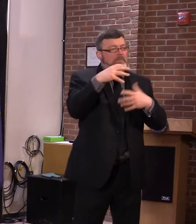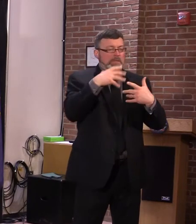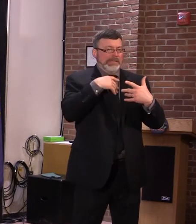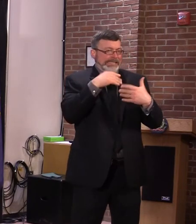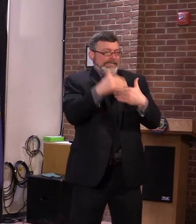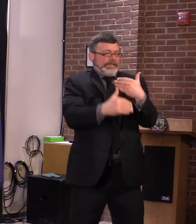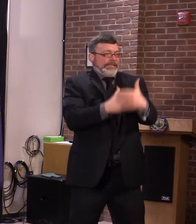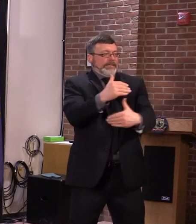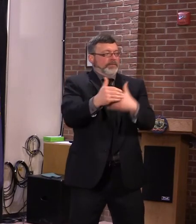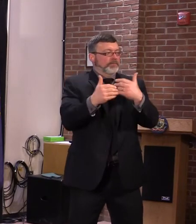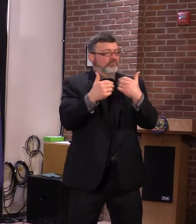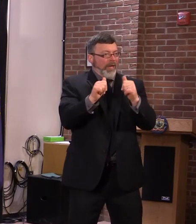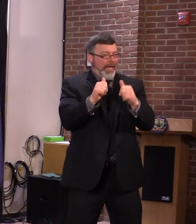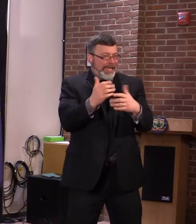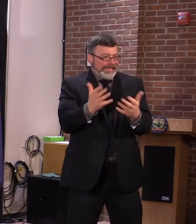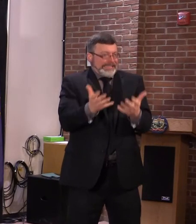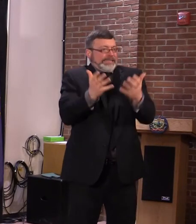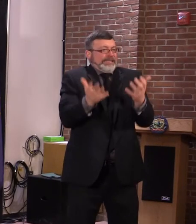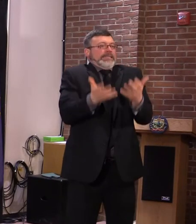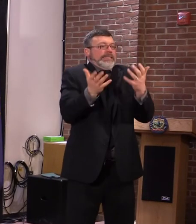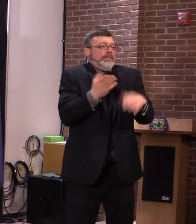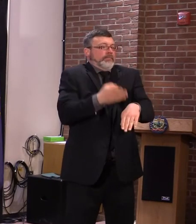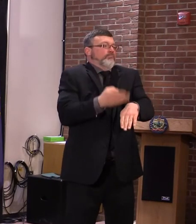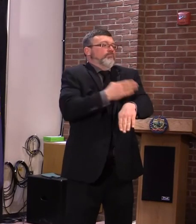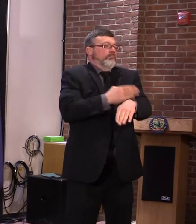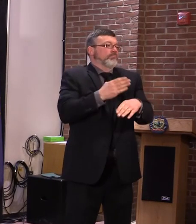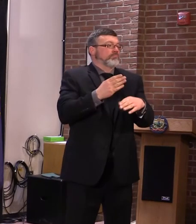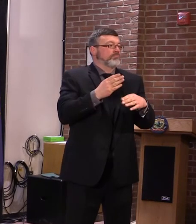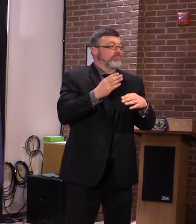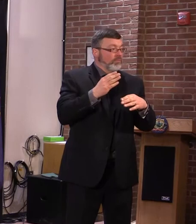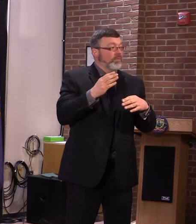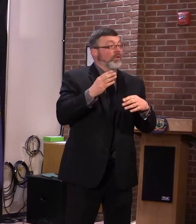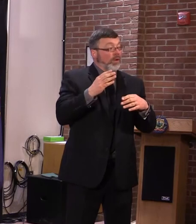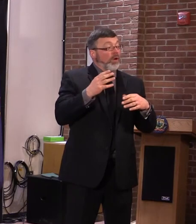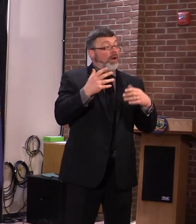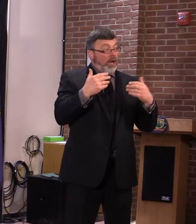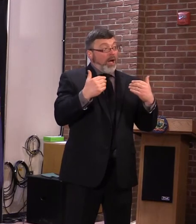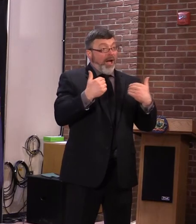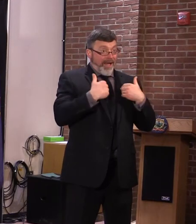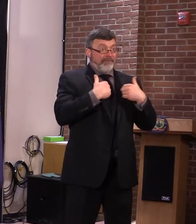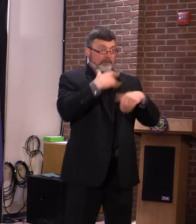in, particularly with these additional resources that have been added.